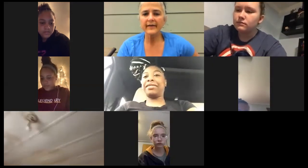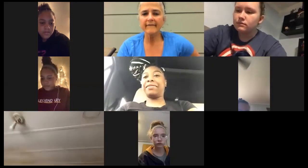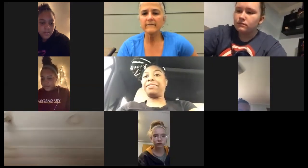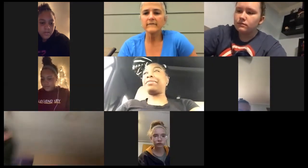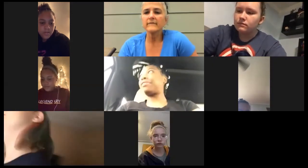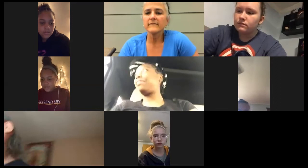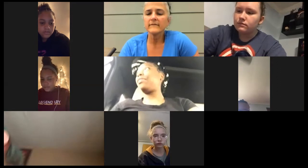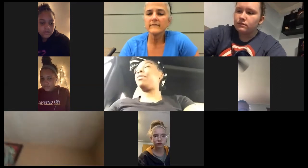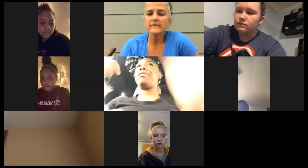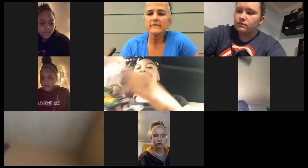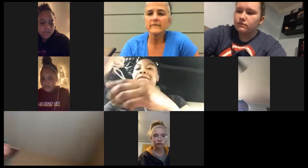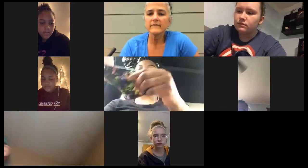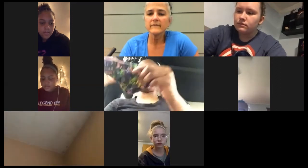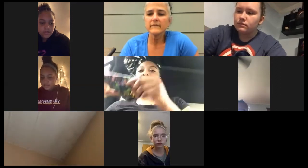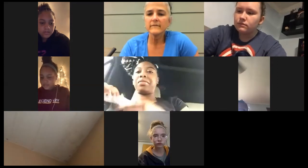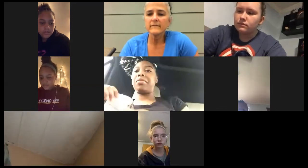Okay.